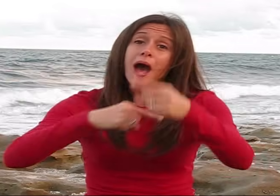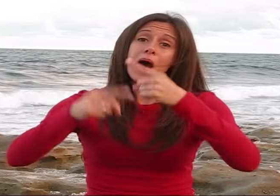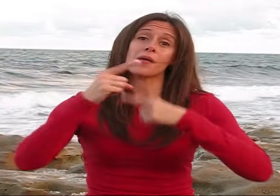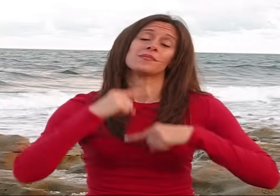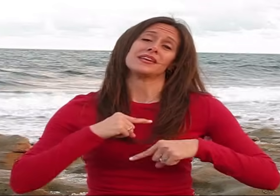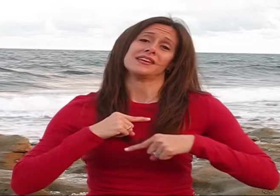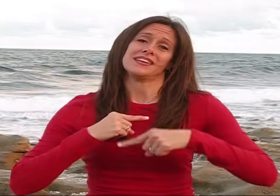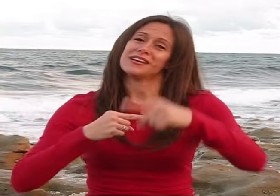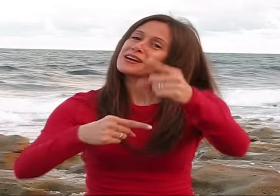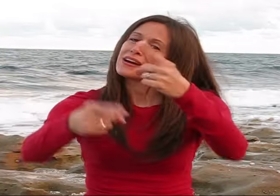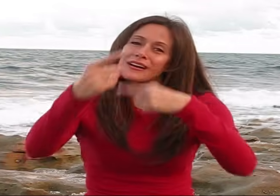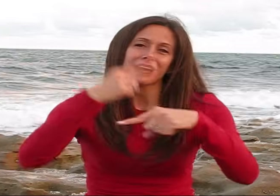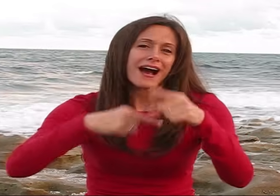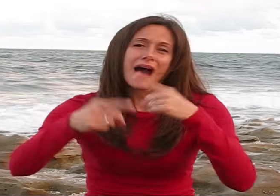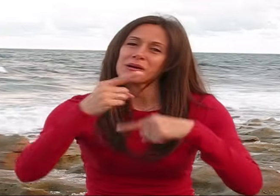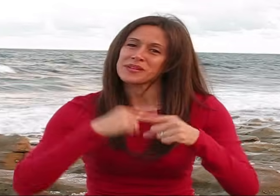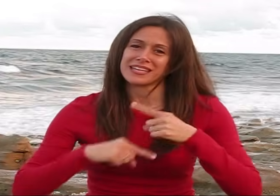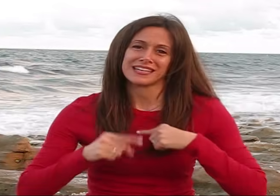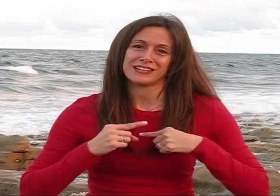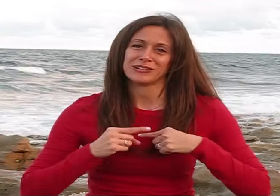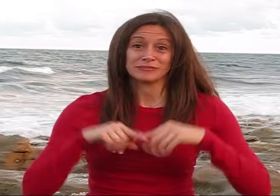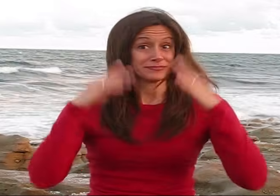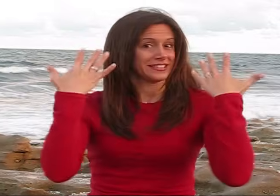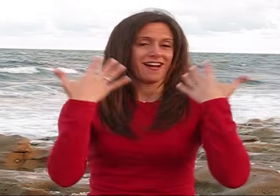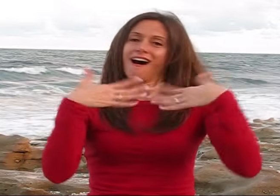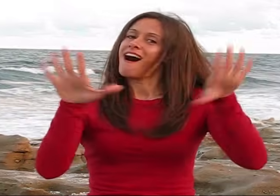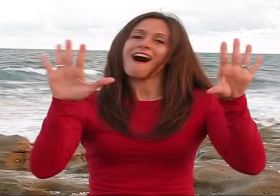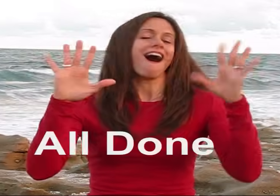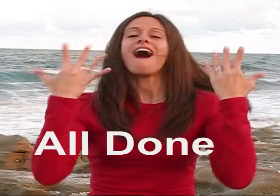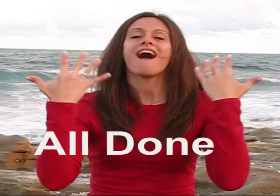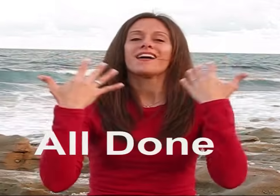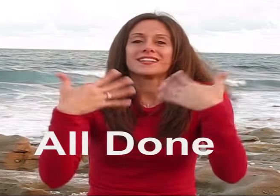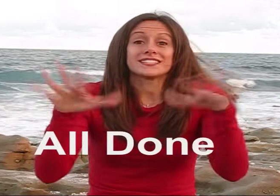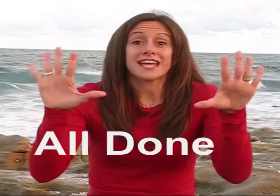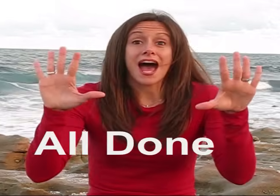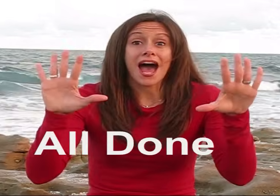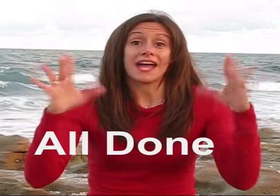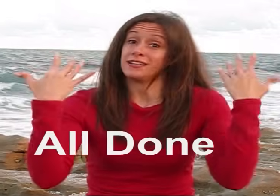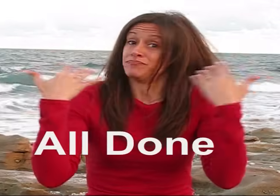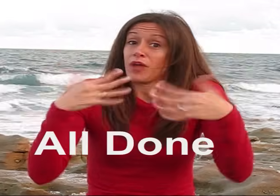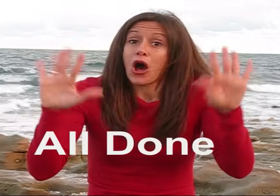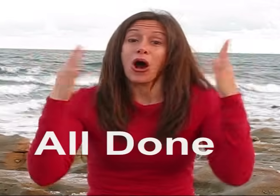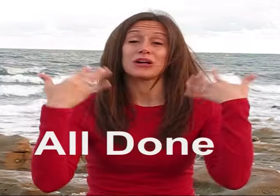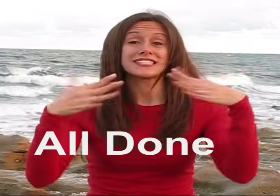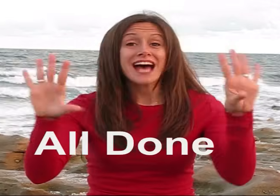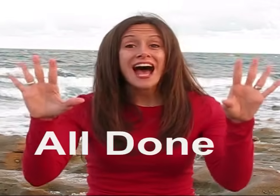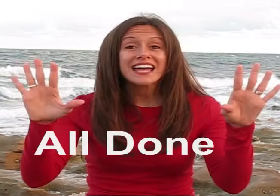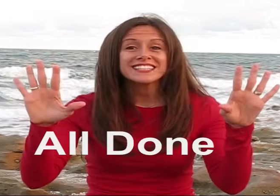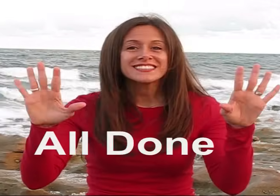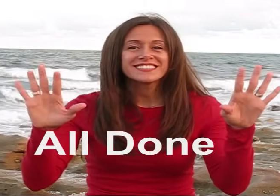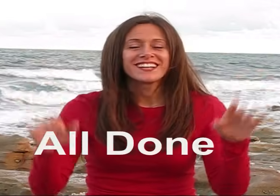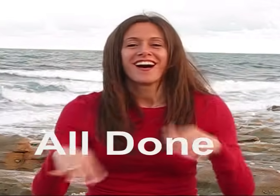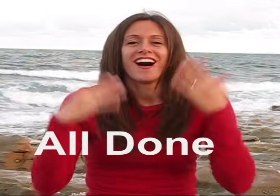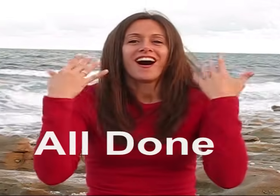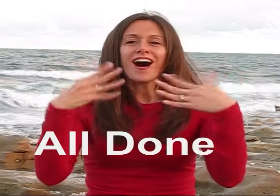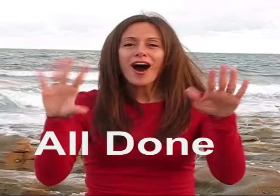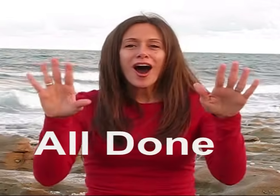Come here, come here. All done, all done.